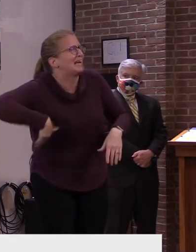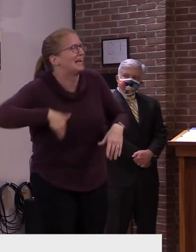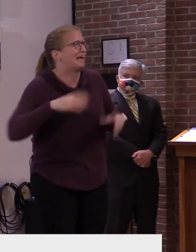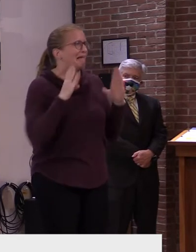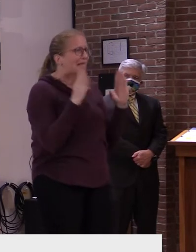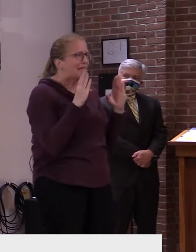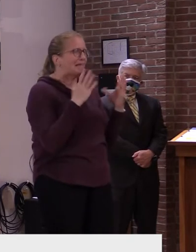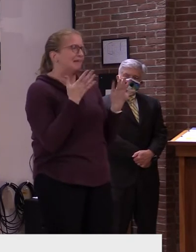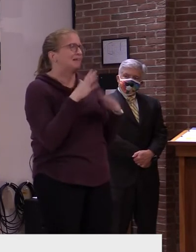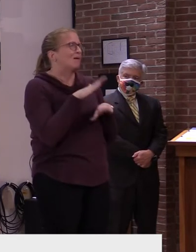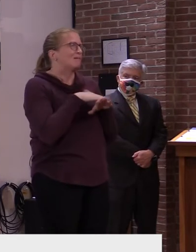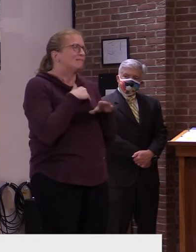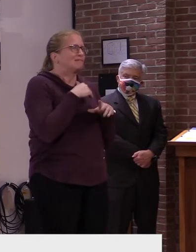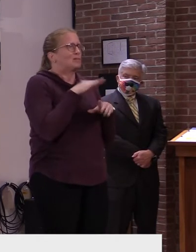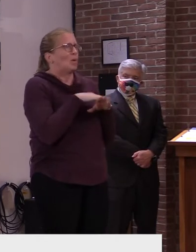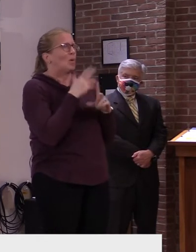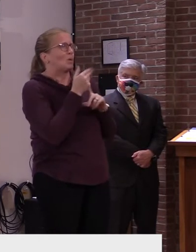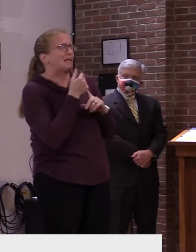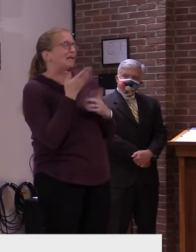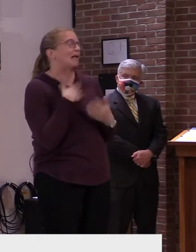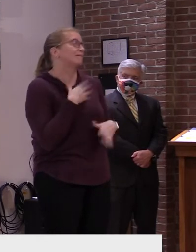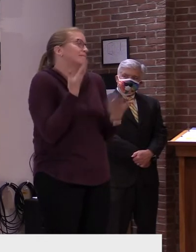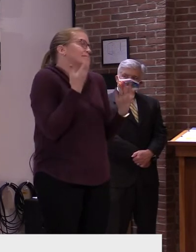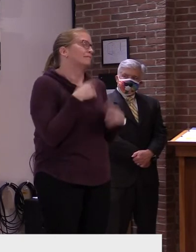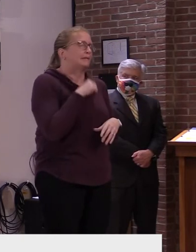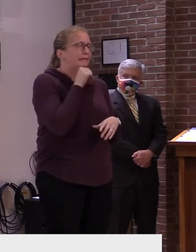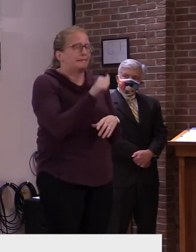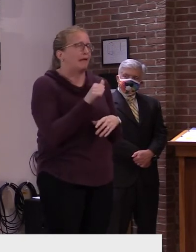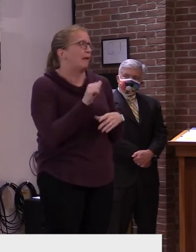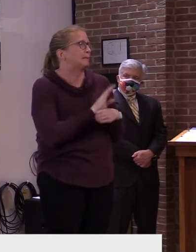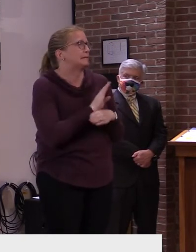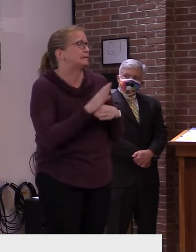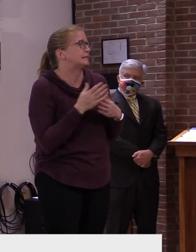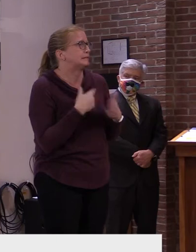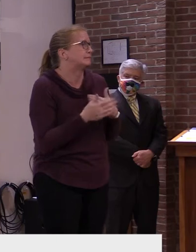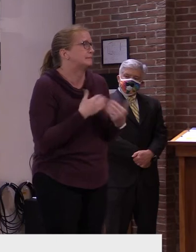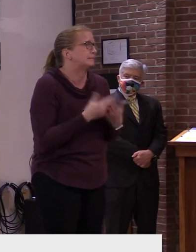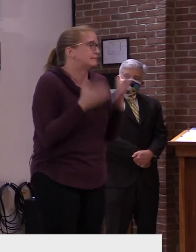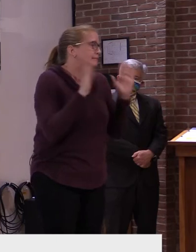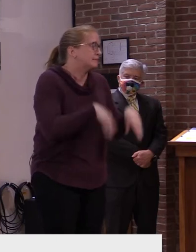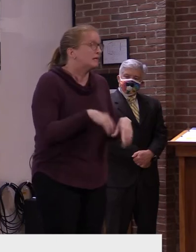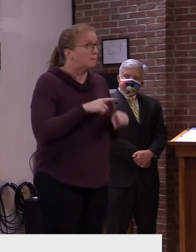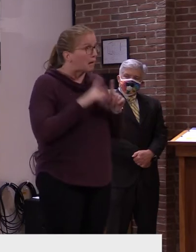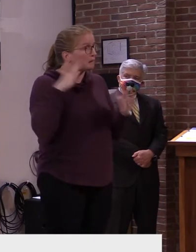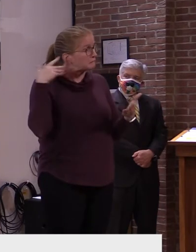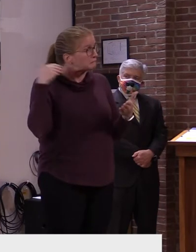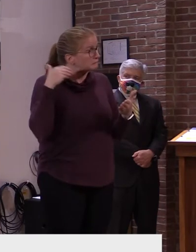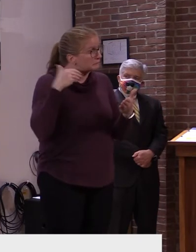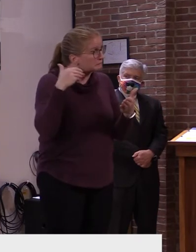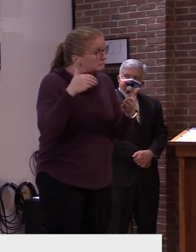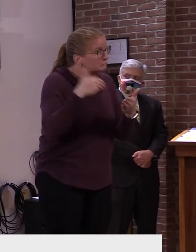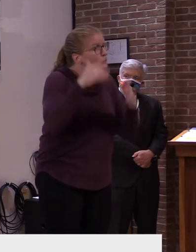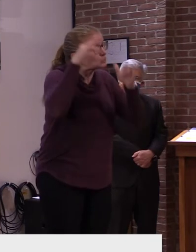can get to a point when in January, when things start to get a little bit more